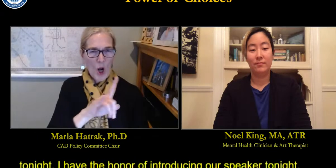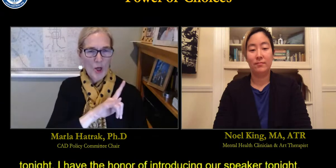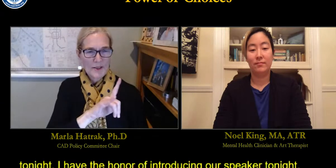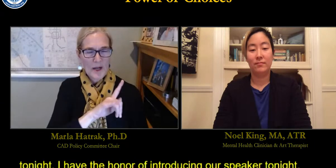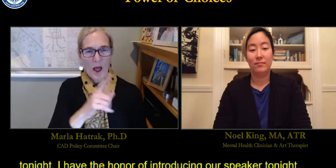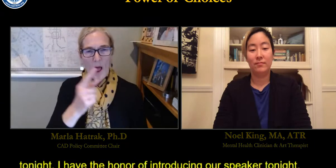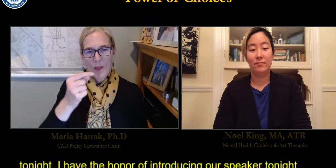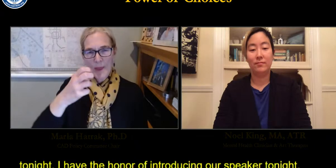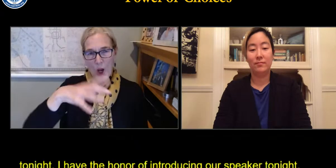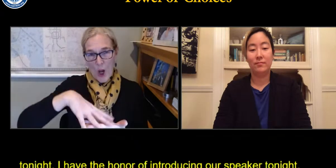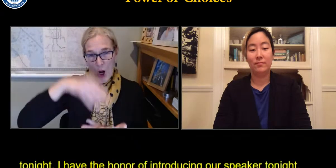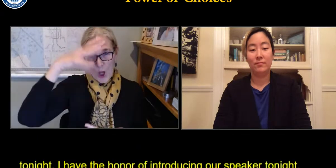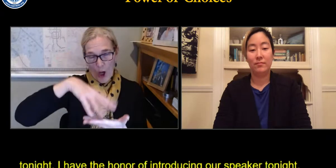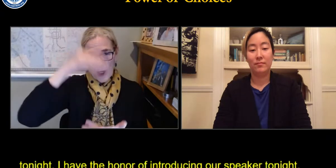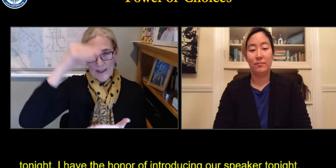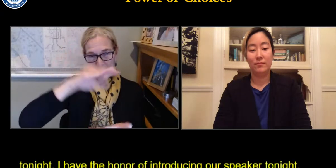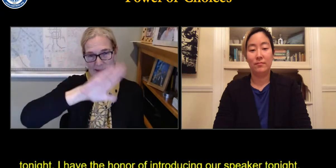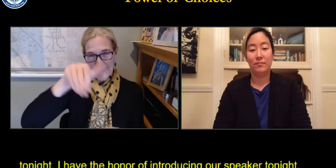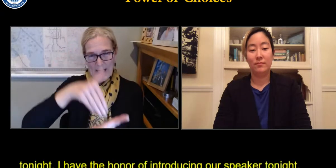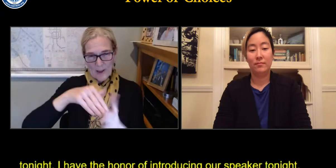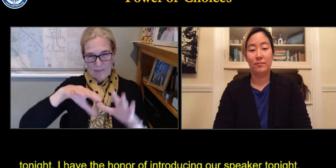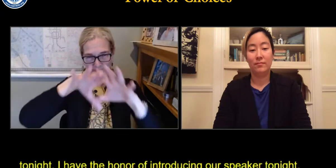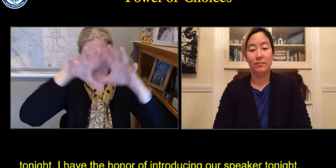at Walden School,